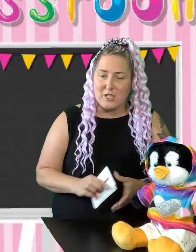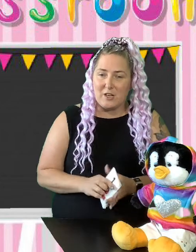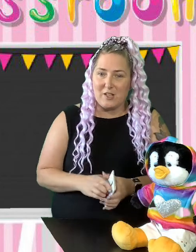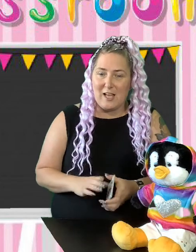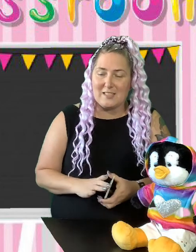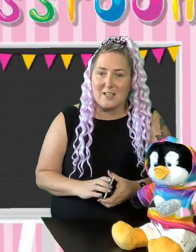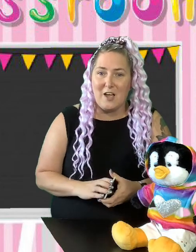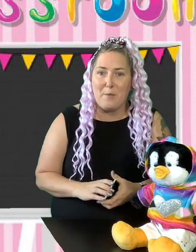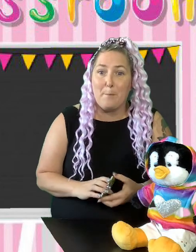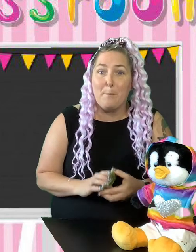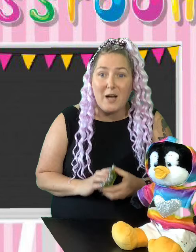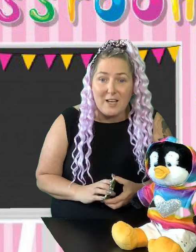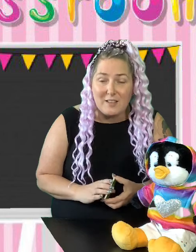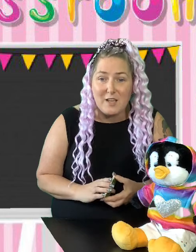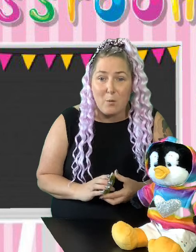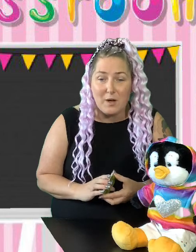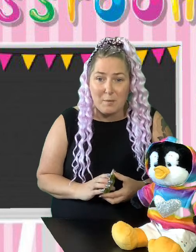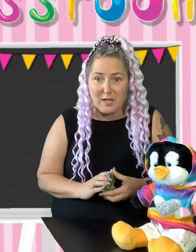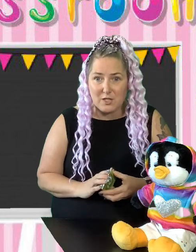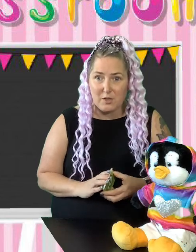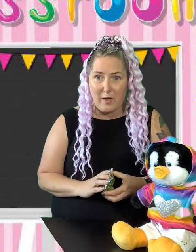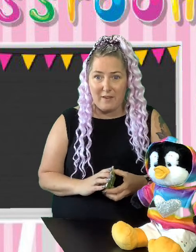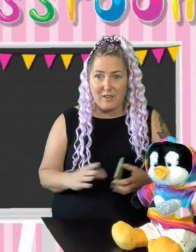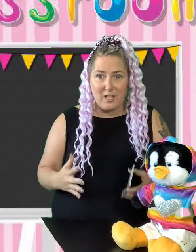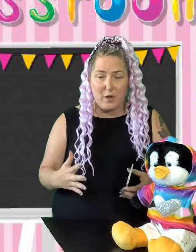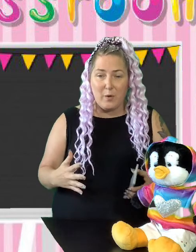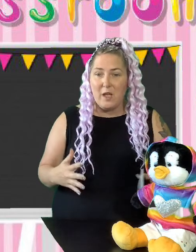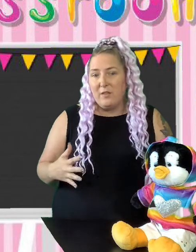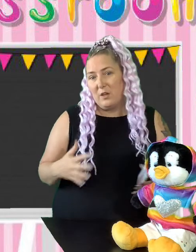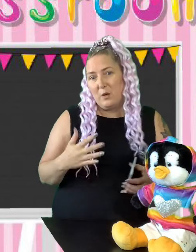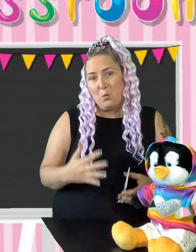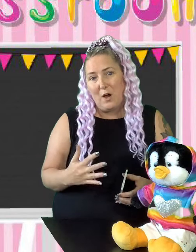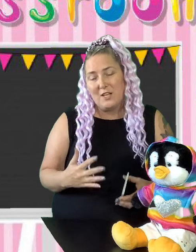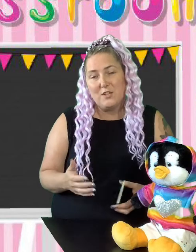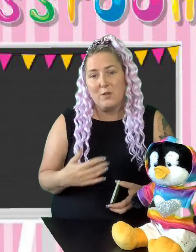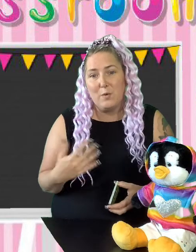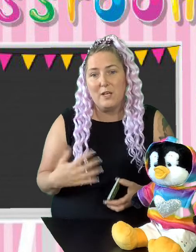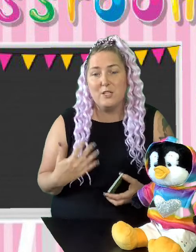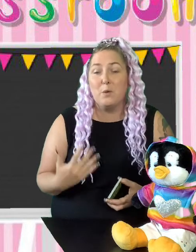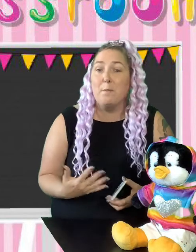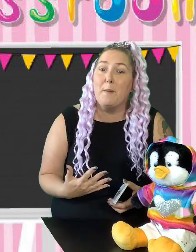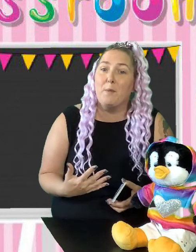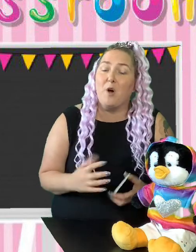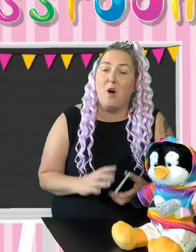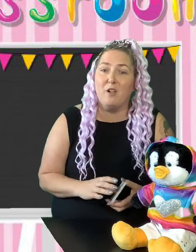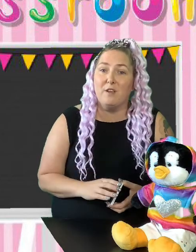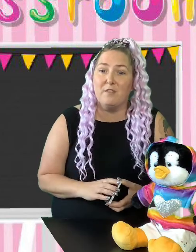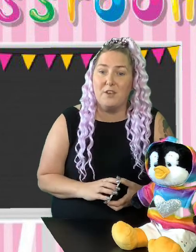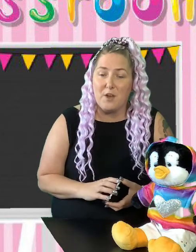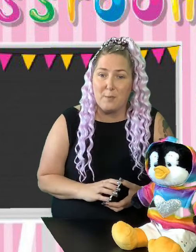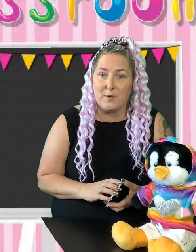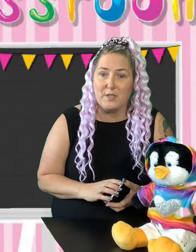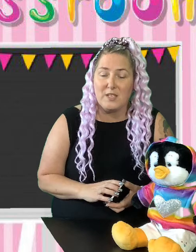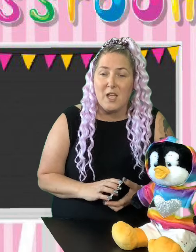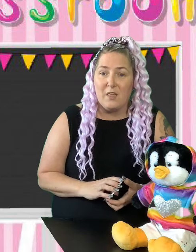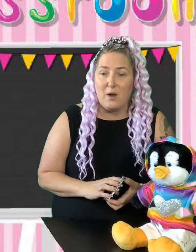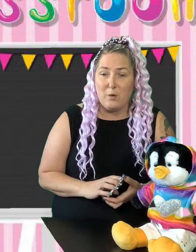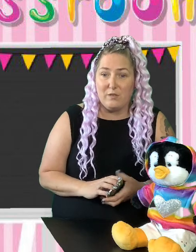our class time, but I wanted to make sure you had a video that you could watch if you wanted to remember all of the numbers that we've learned